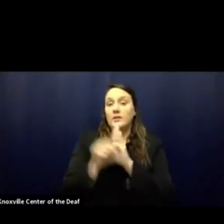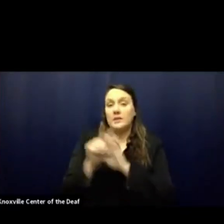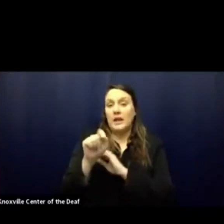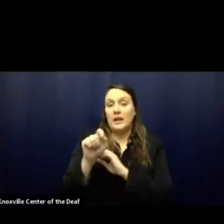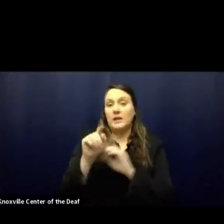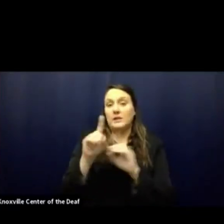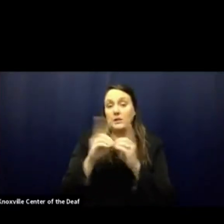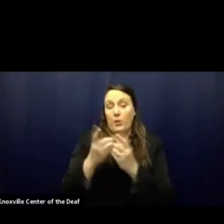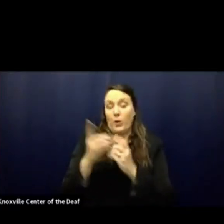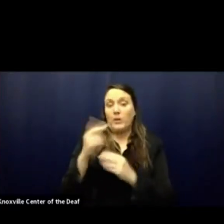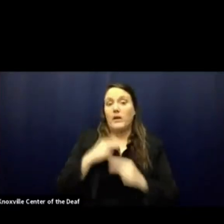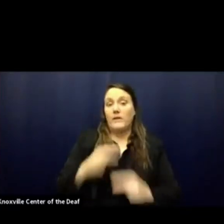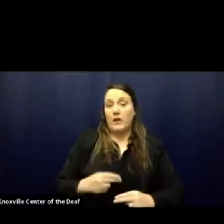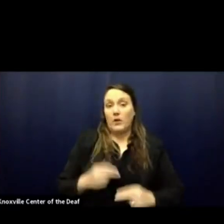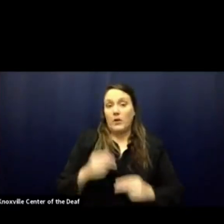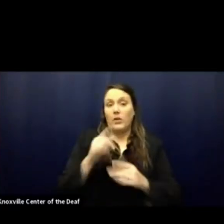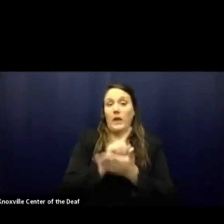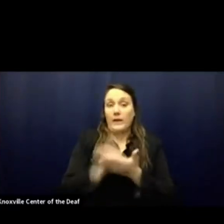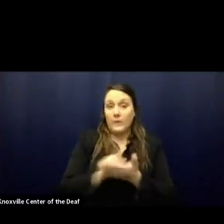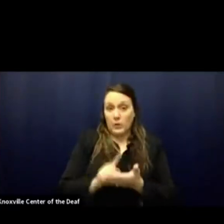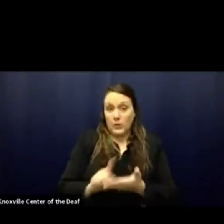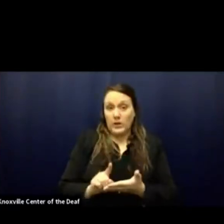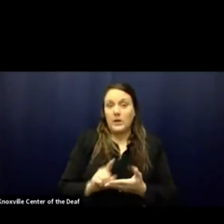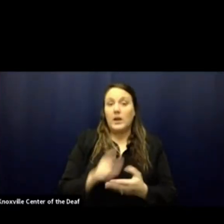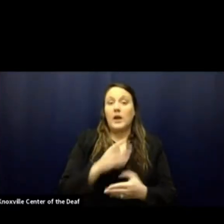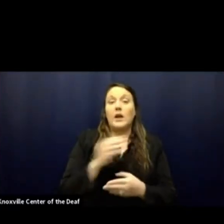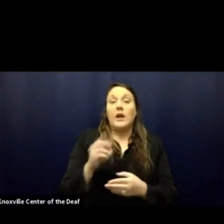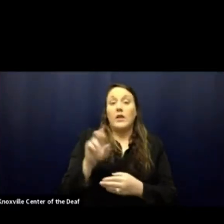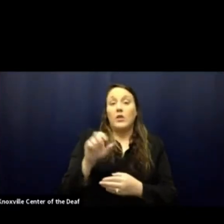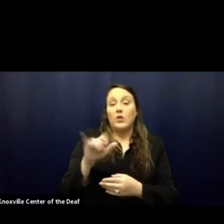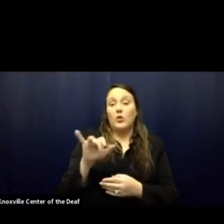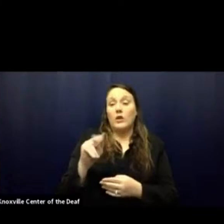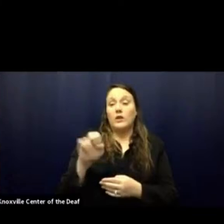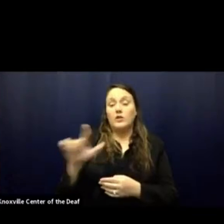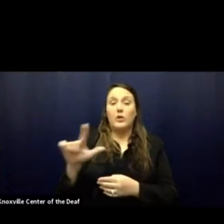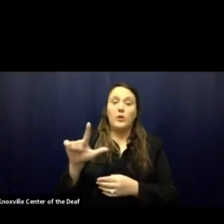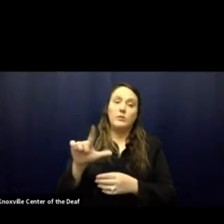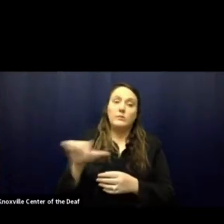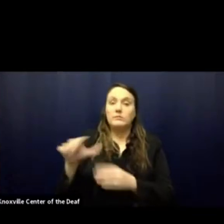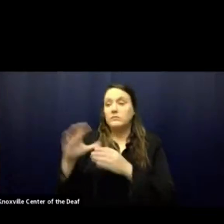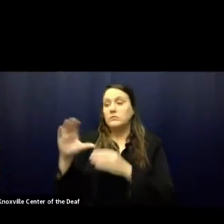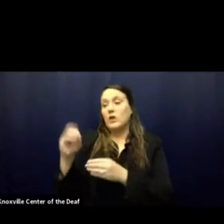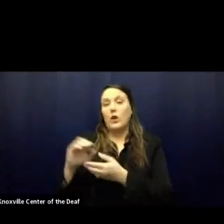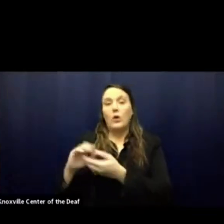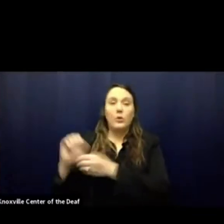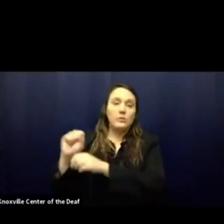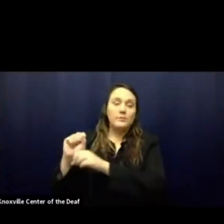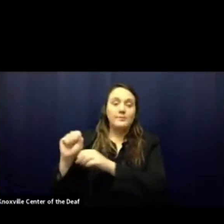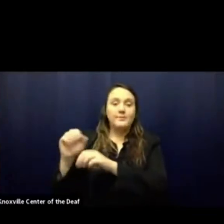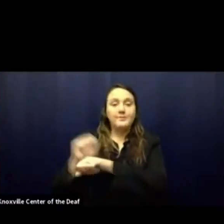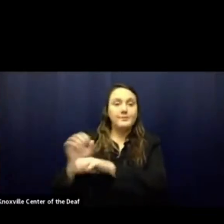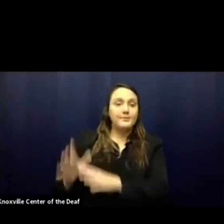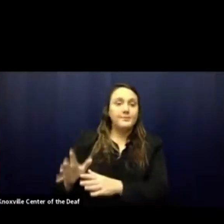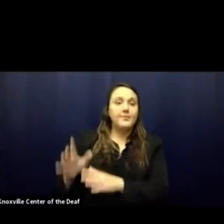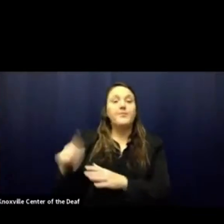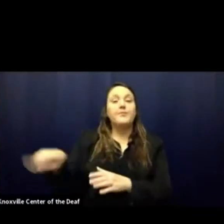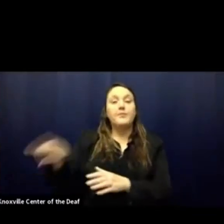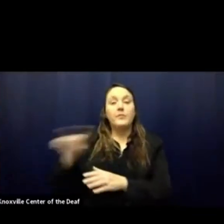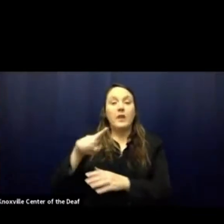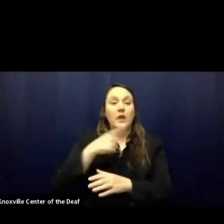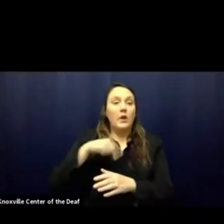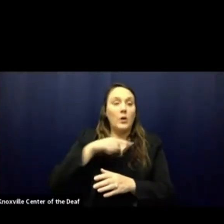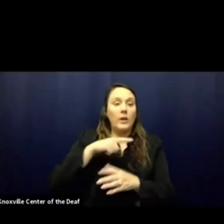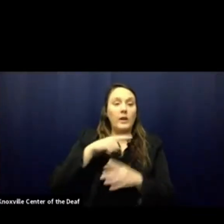week. And on that phone call, our regional counterparts are part of those conversations. It's troubleshooting, it's learning from each